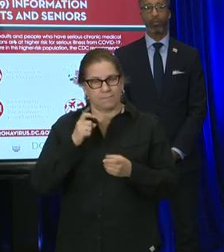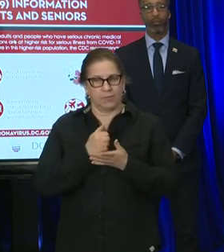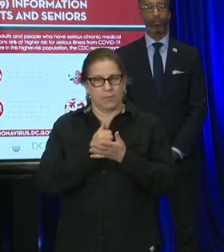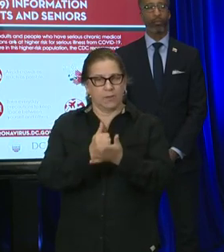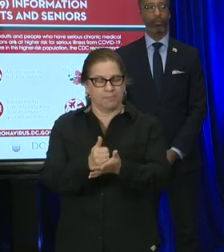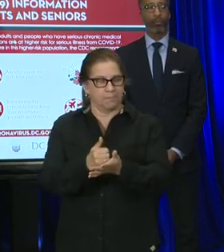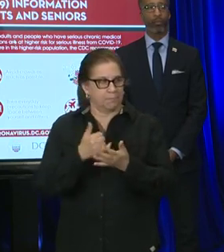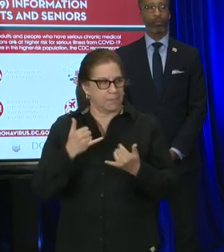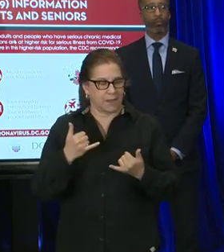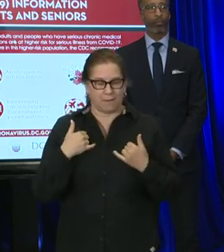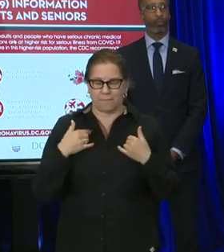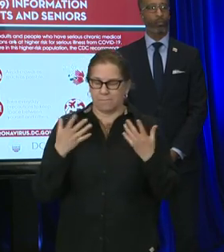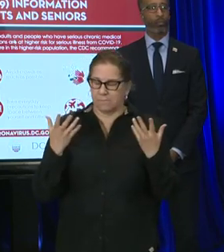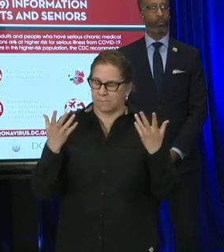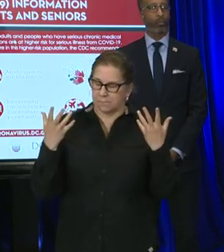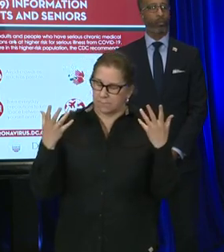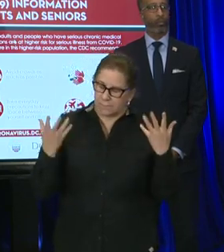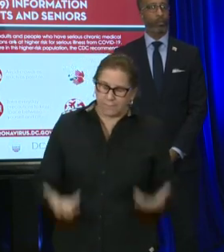that we are having.